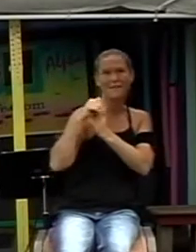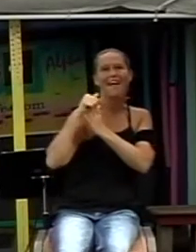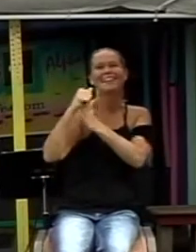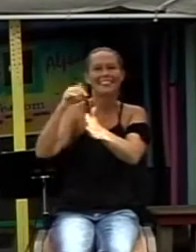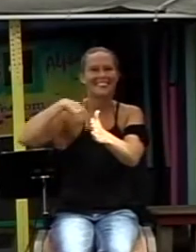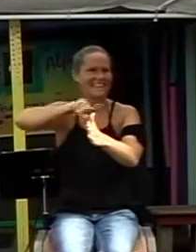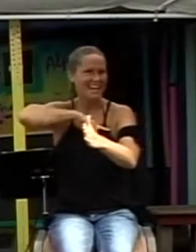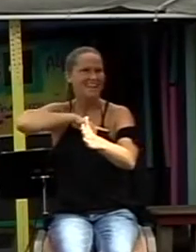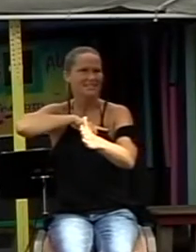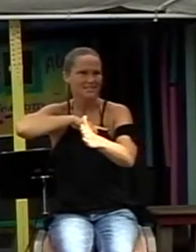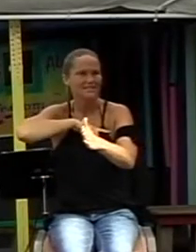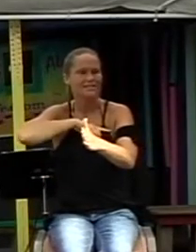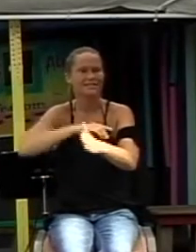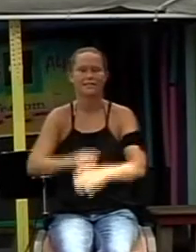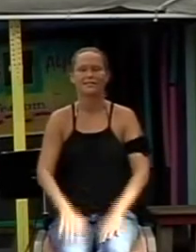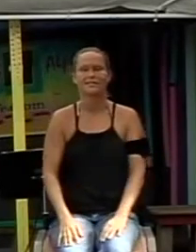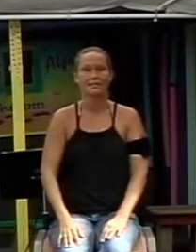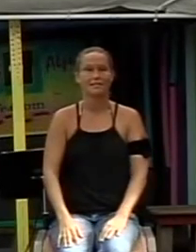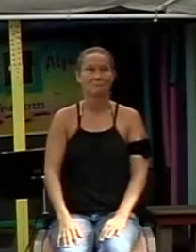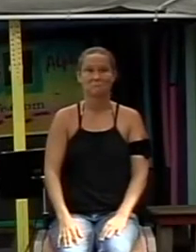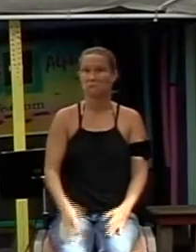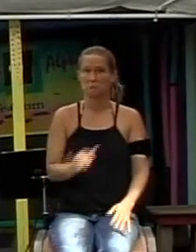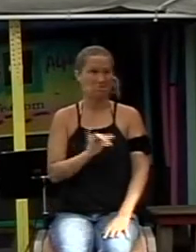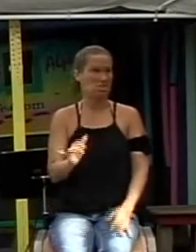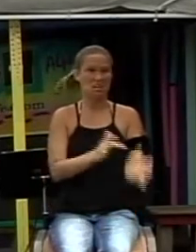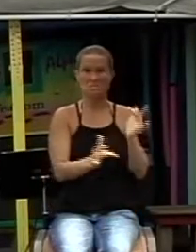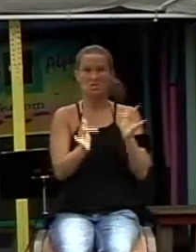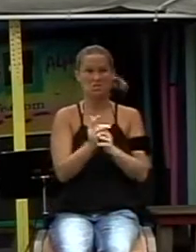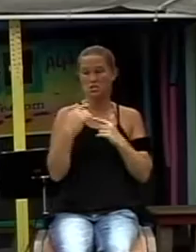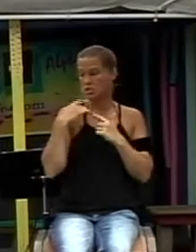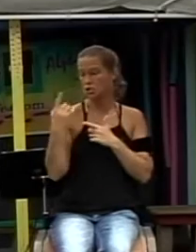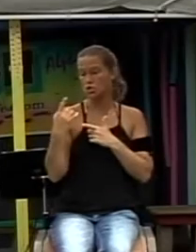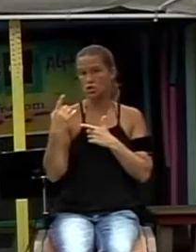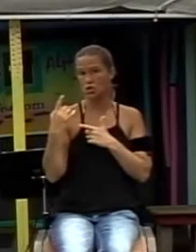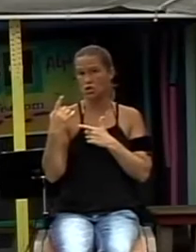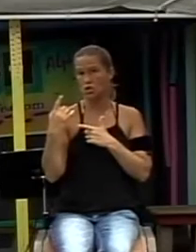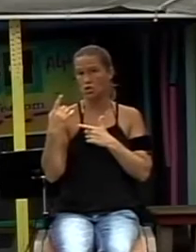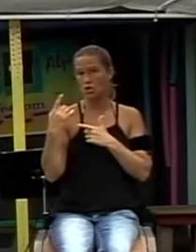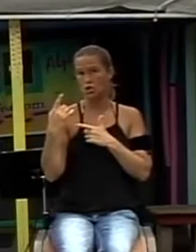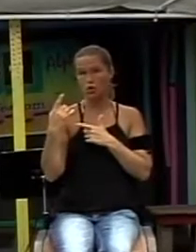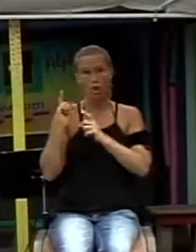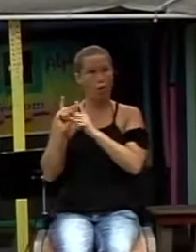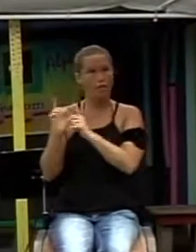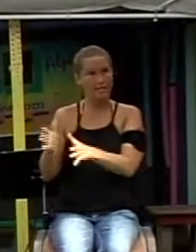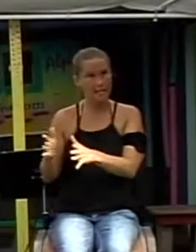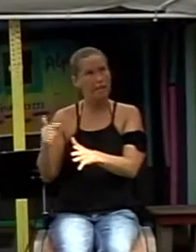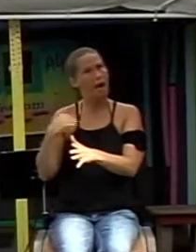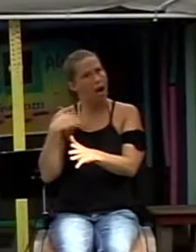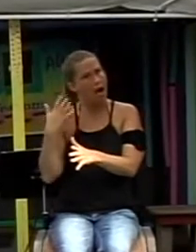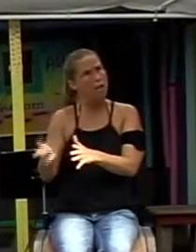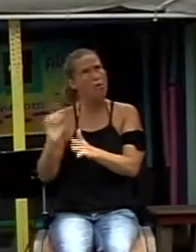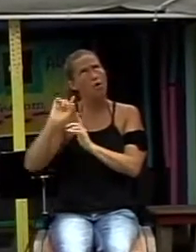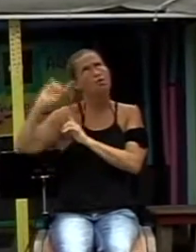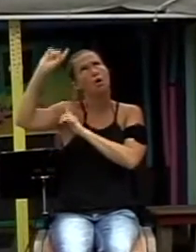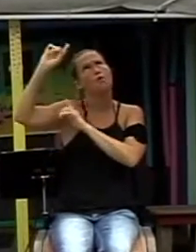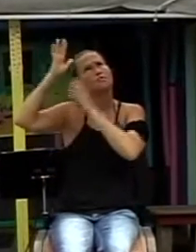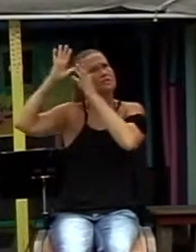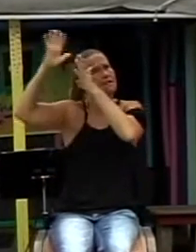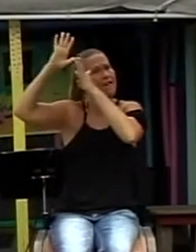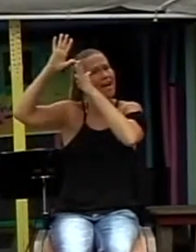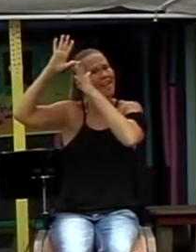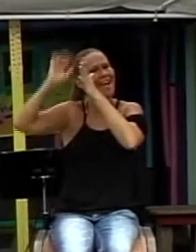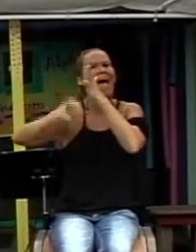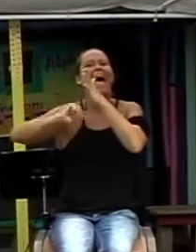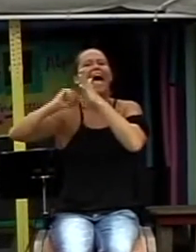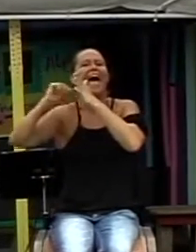disciples, I'm going to go be seated at the right hand of the Father. Another helper, one just like me, is going to come live in you and guide you. And this is